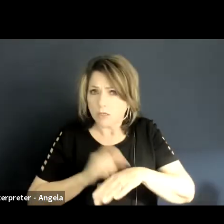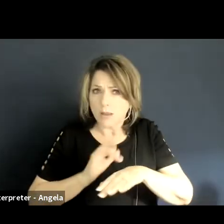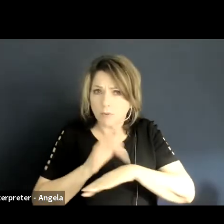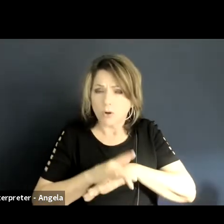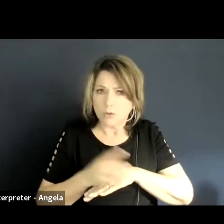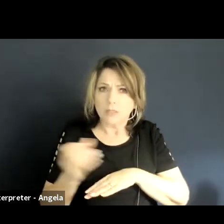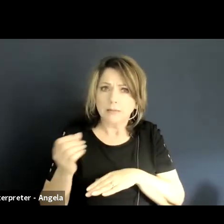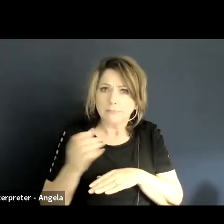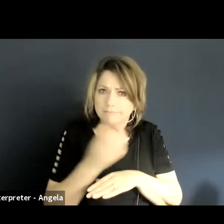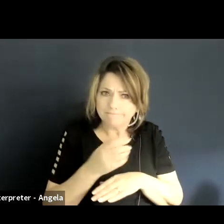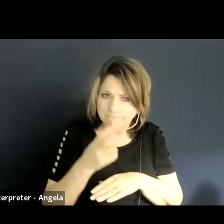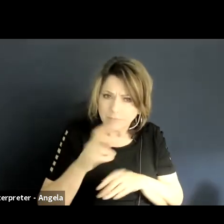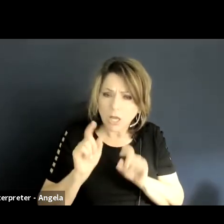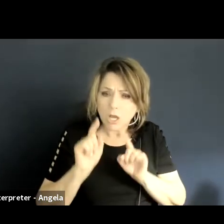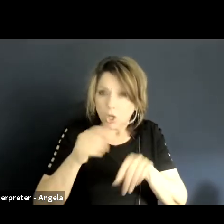back